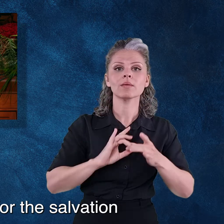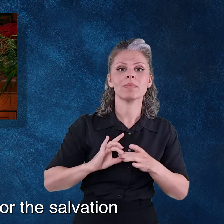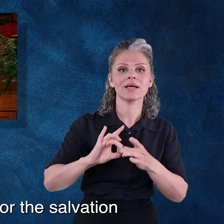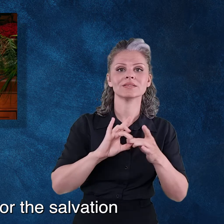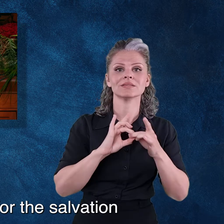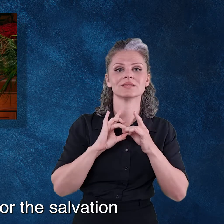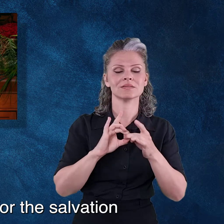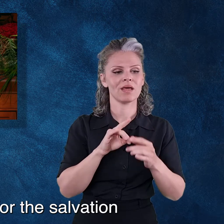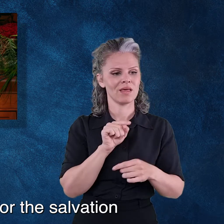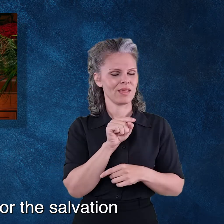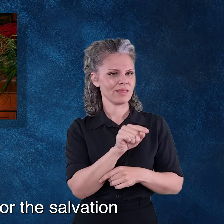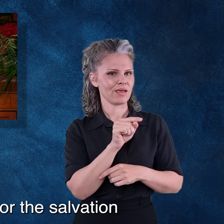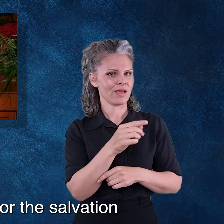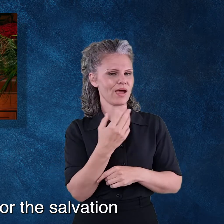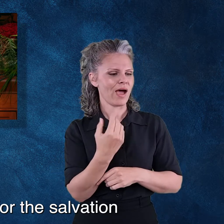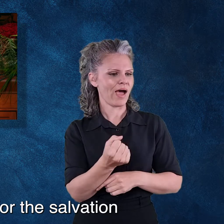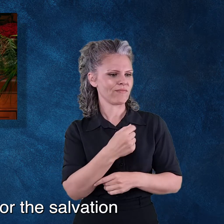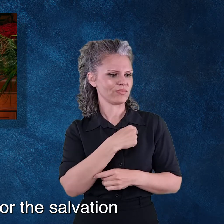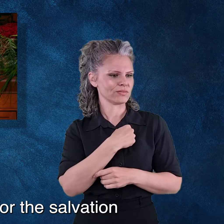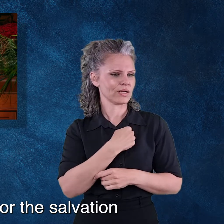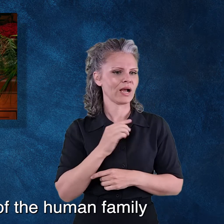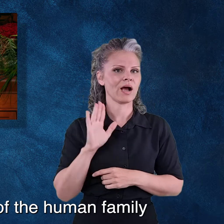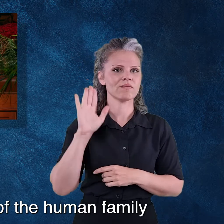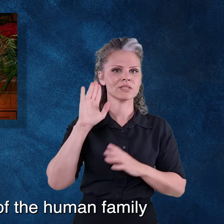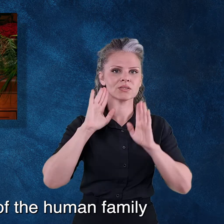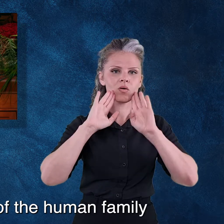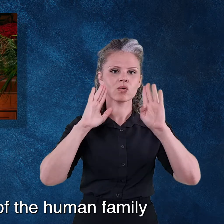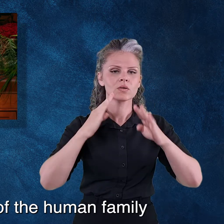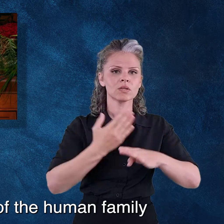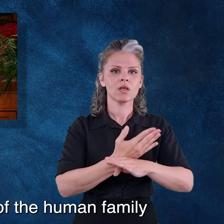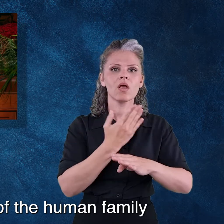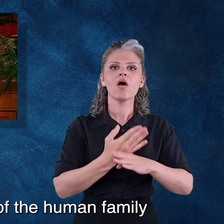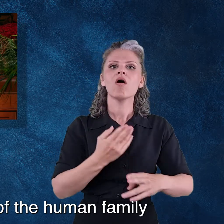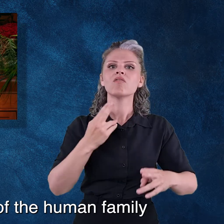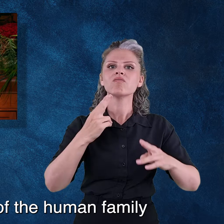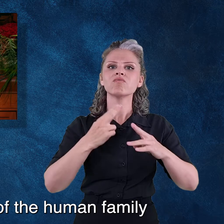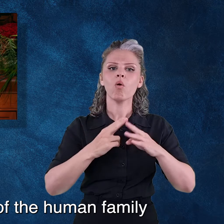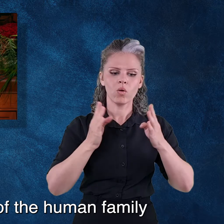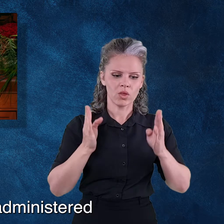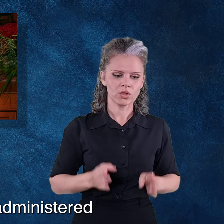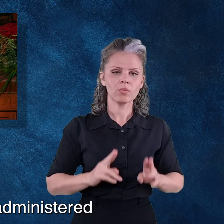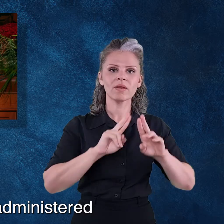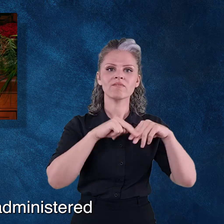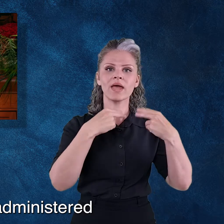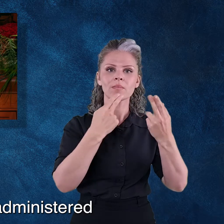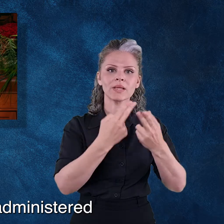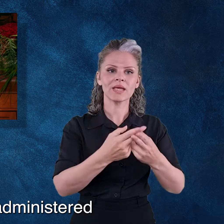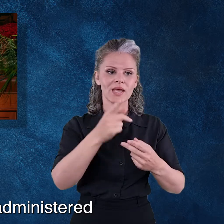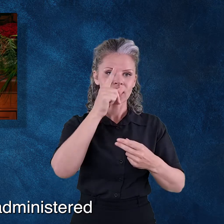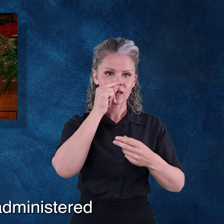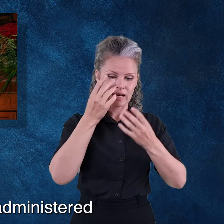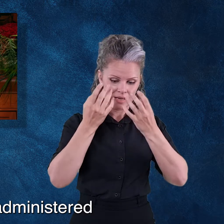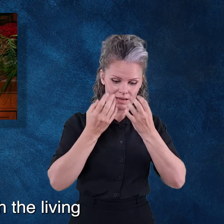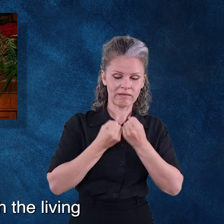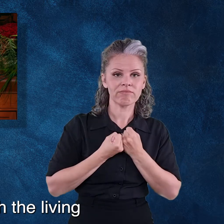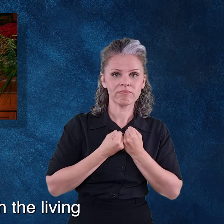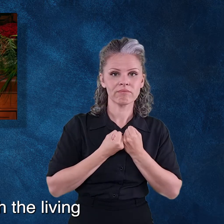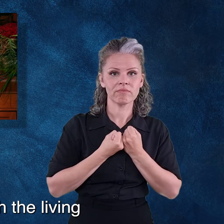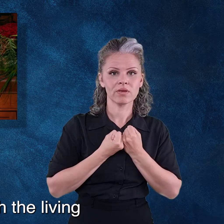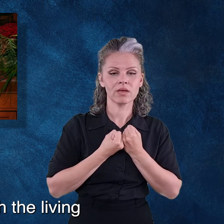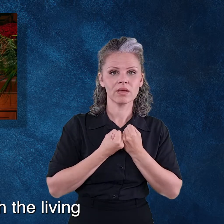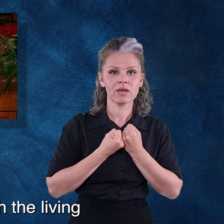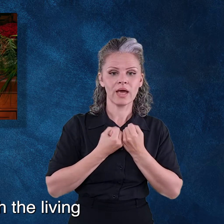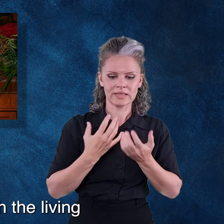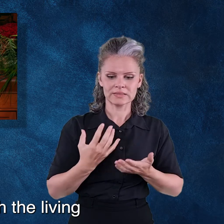ordinances necessary for the salvation and exaltation of the human family can be administered for